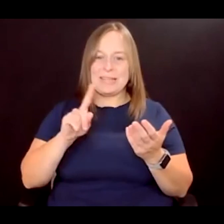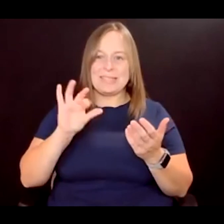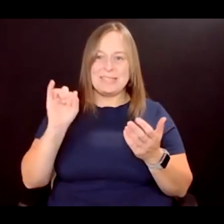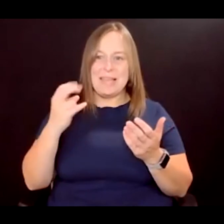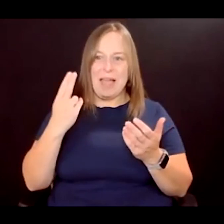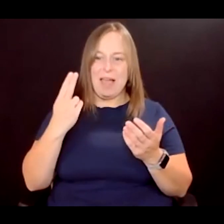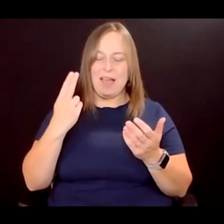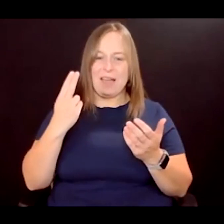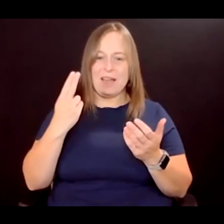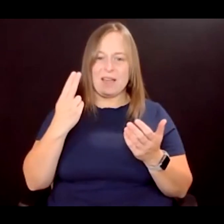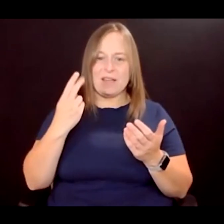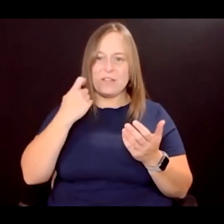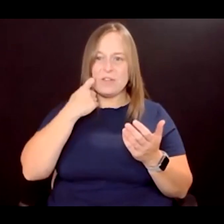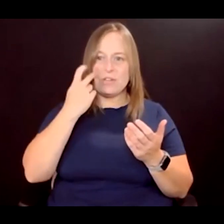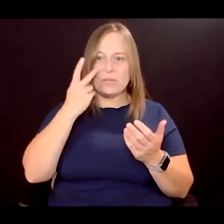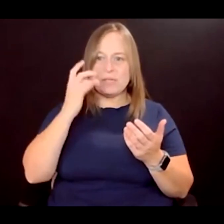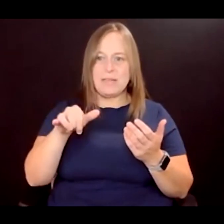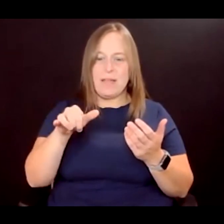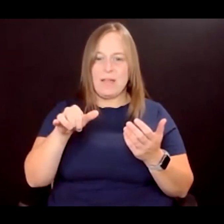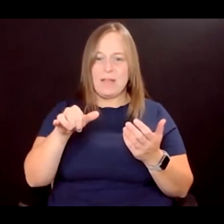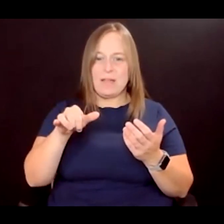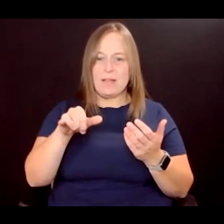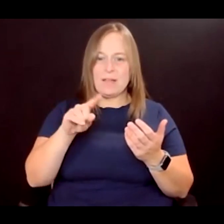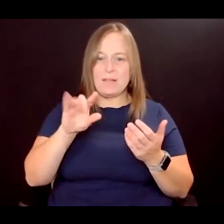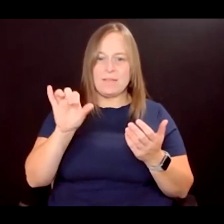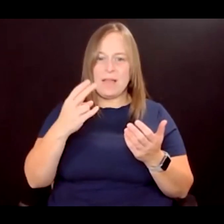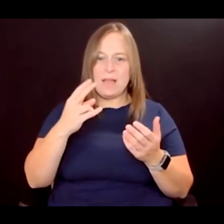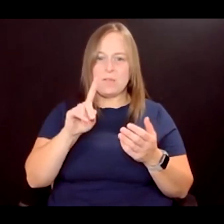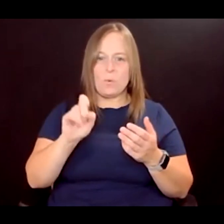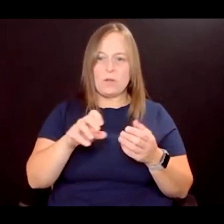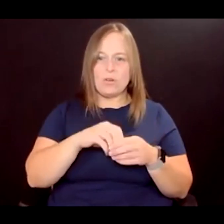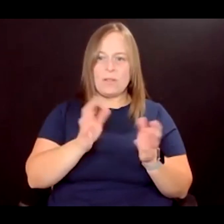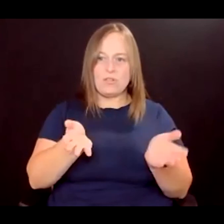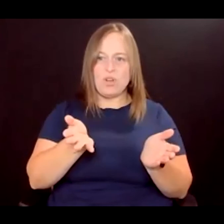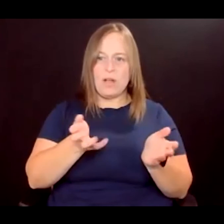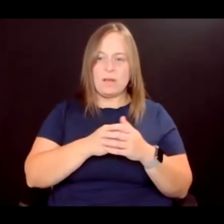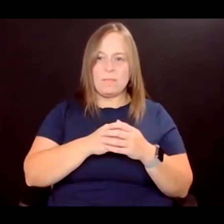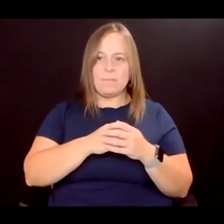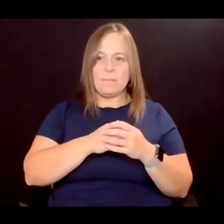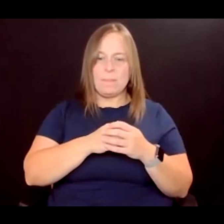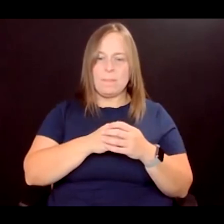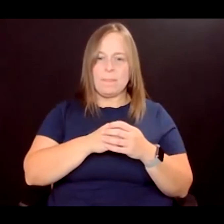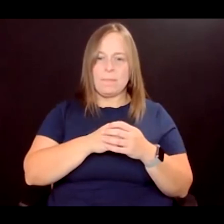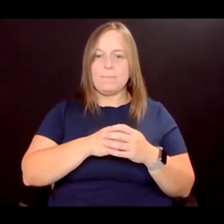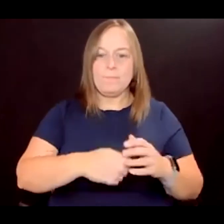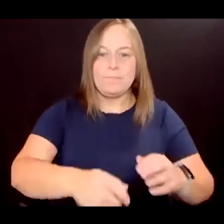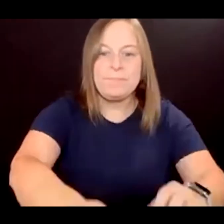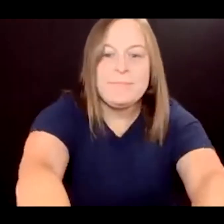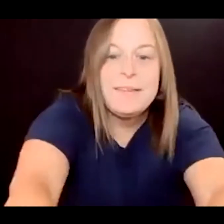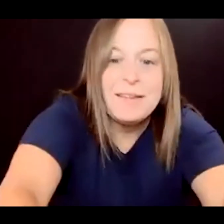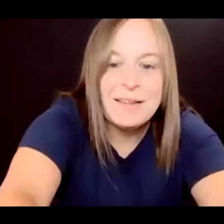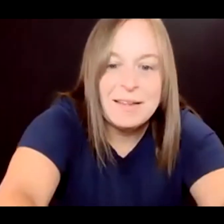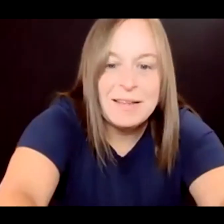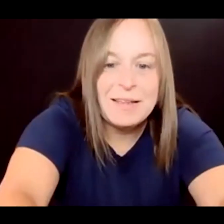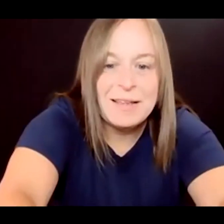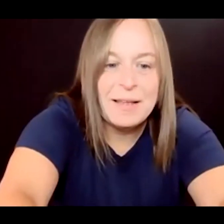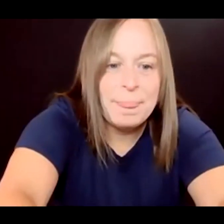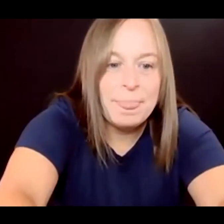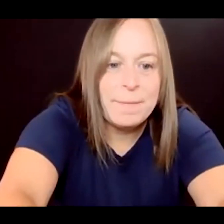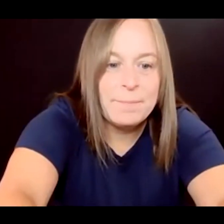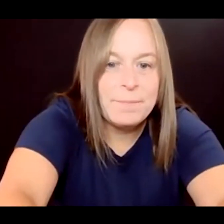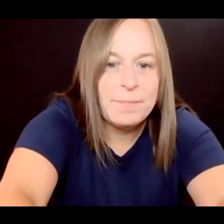snow removal. Let me just say a little quick word on snow removal. The city has 24 hours, according to the city code, to